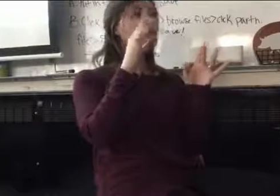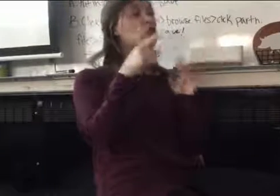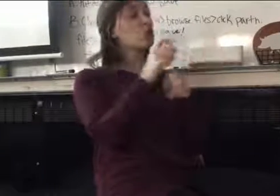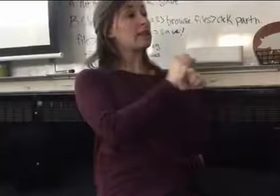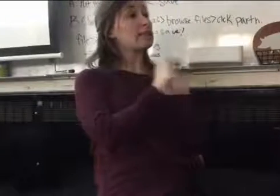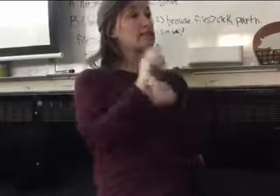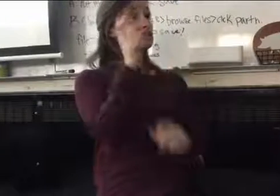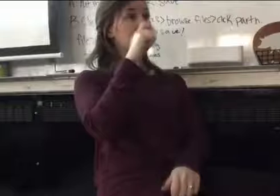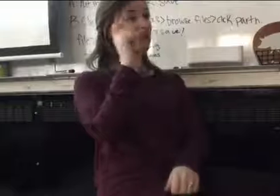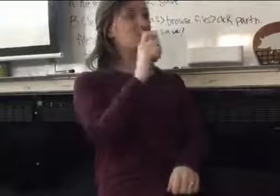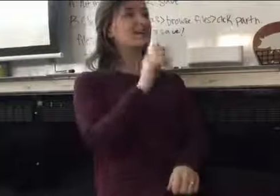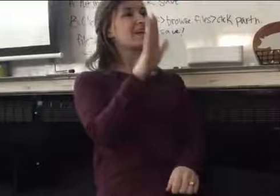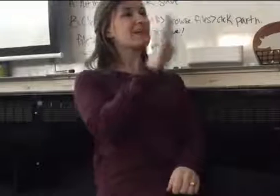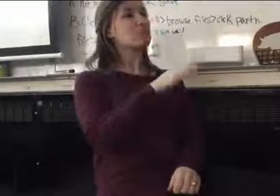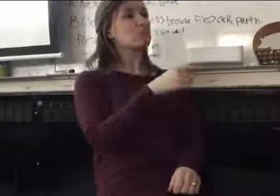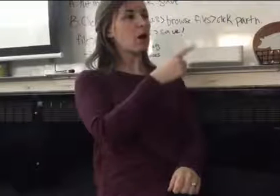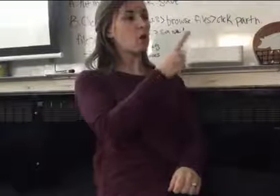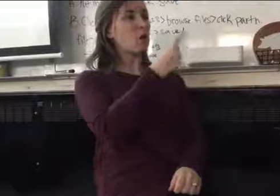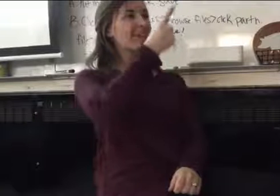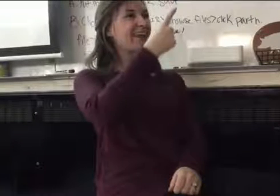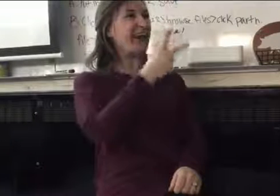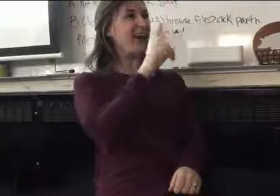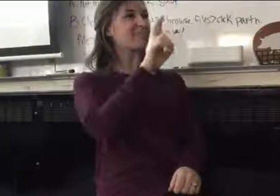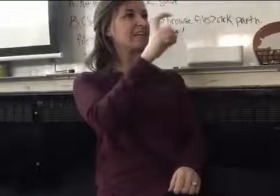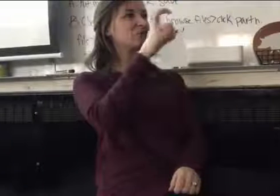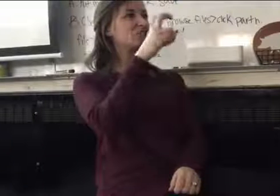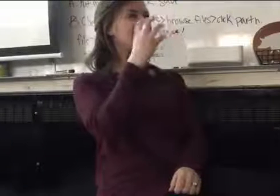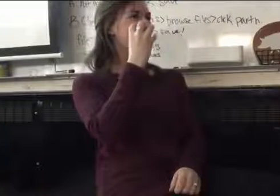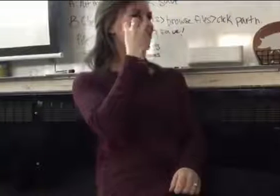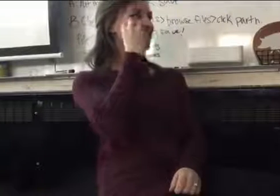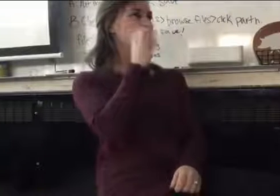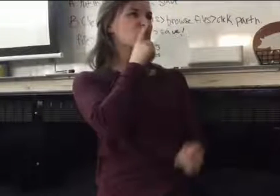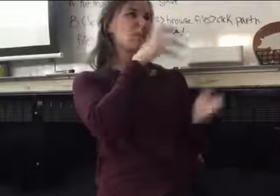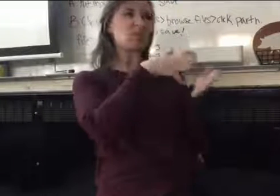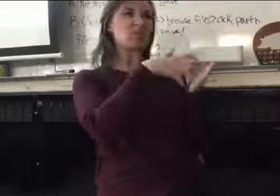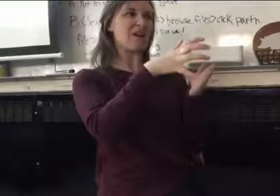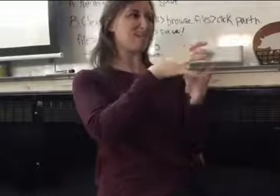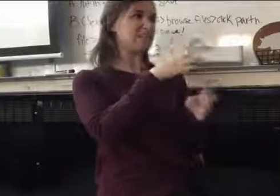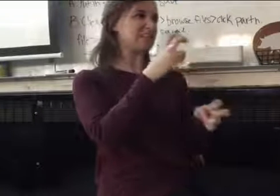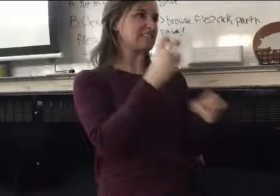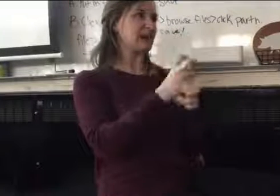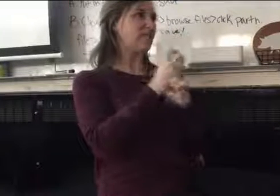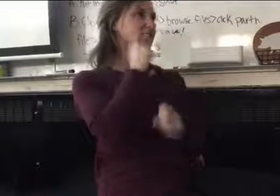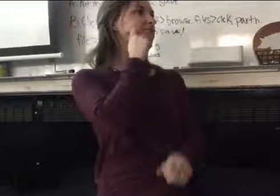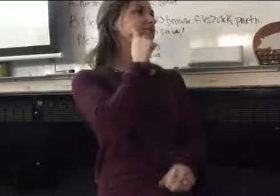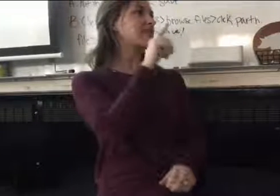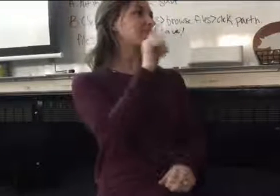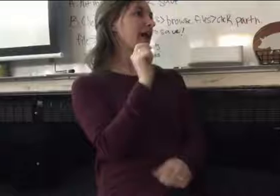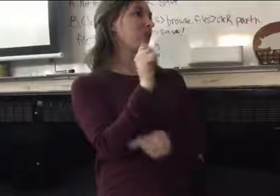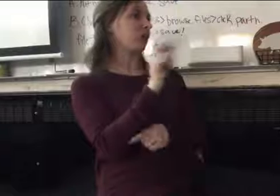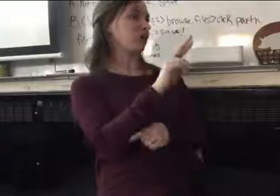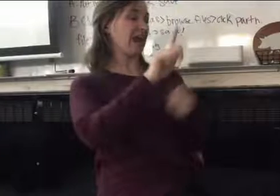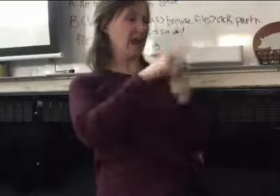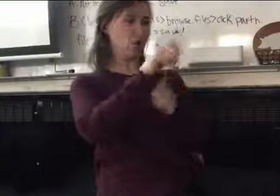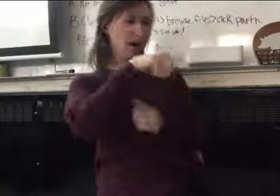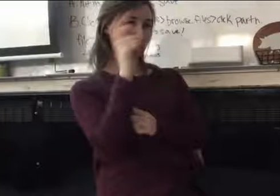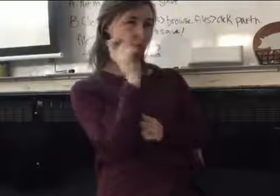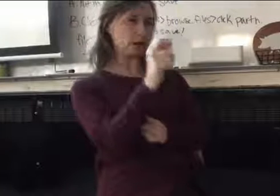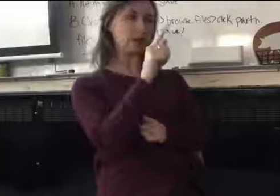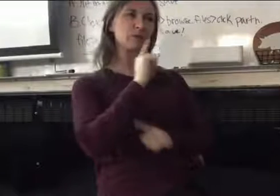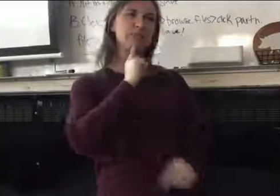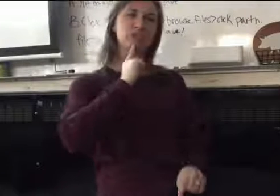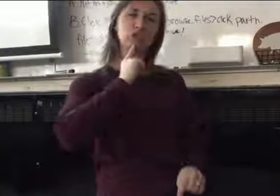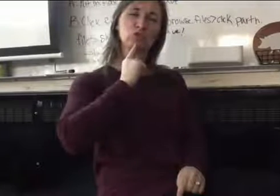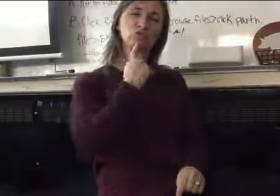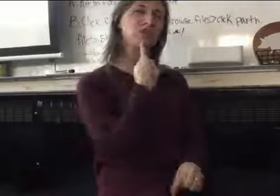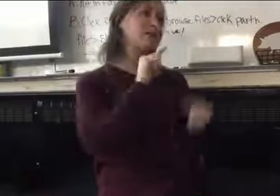whip is about 1.5 inches in thickness, extremely rough and tough leather, and when you whip that person, it was extremely painful, like